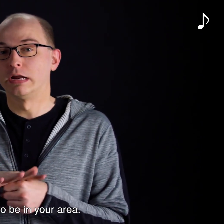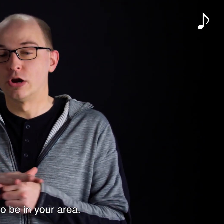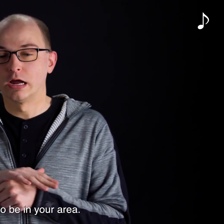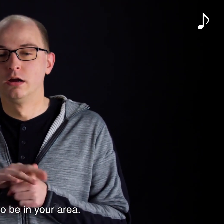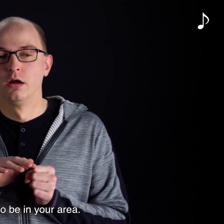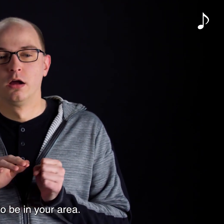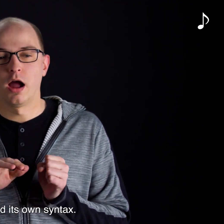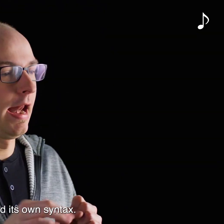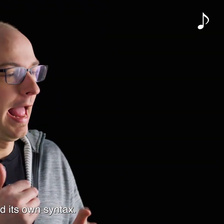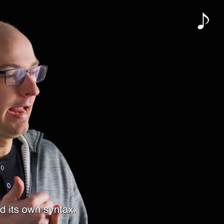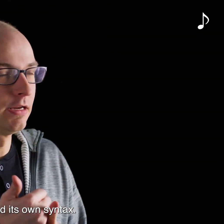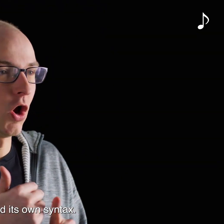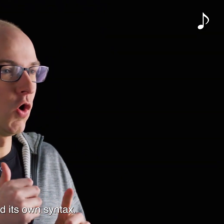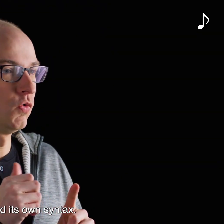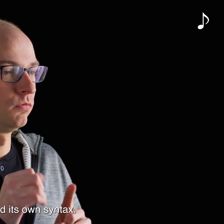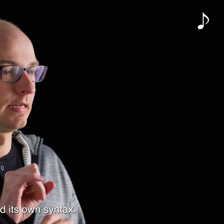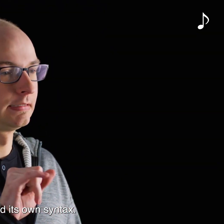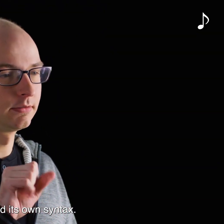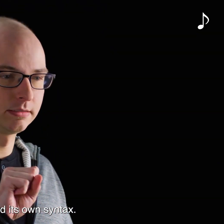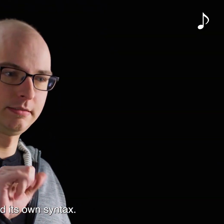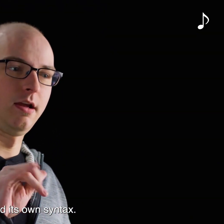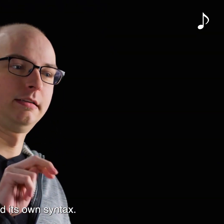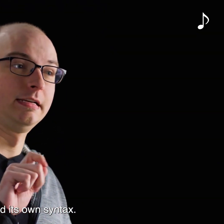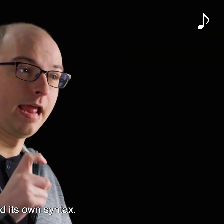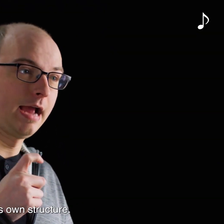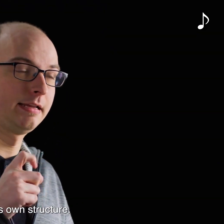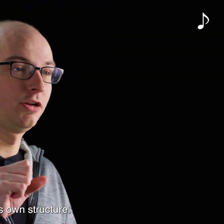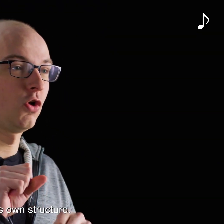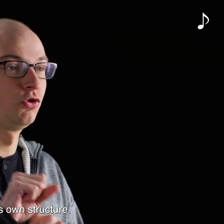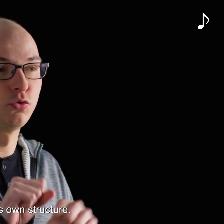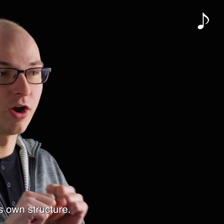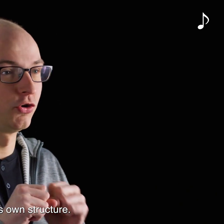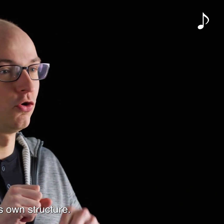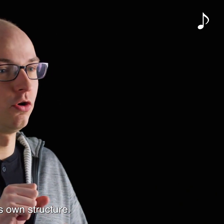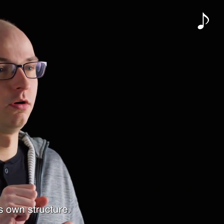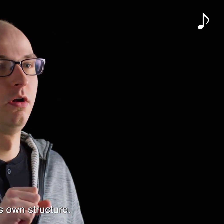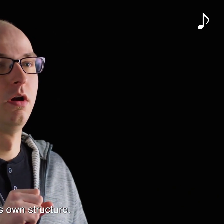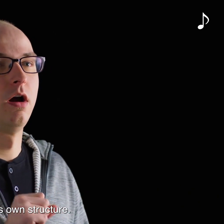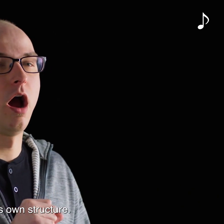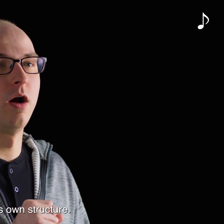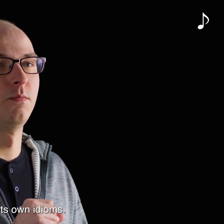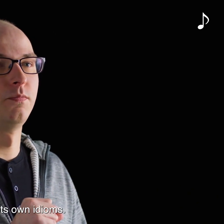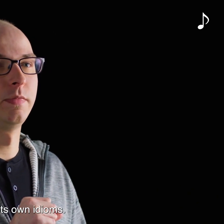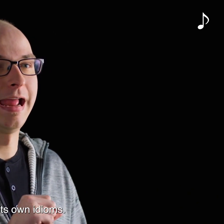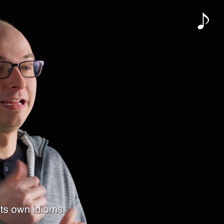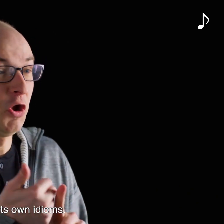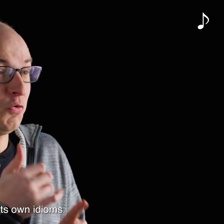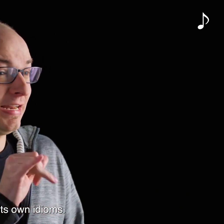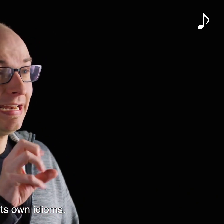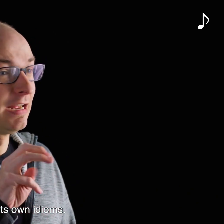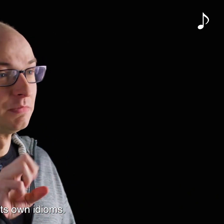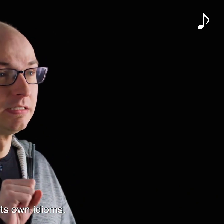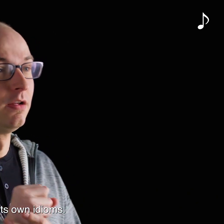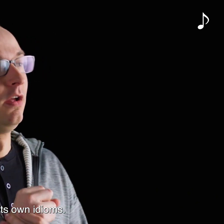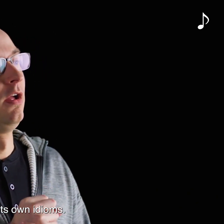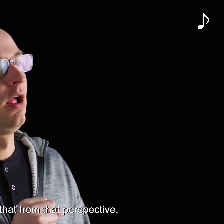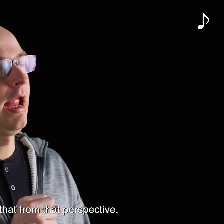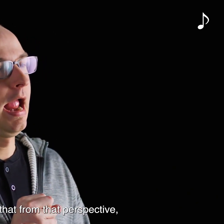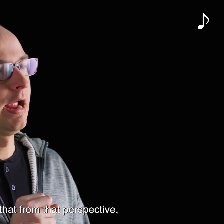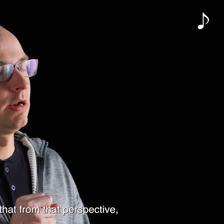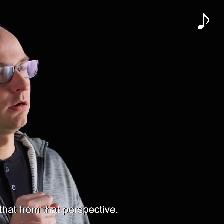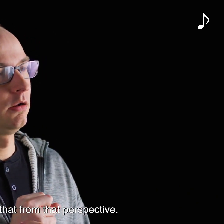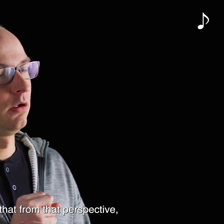happens to be in your area. It has its own, like, syntax. It has its own structure. It has its own idioms.